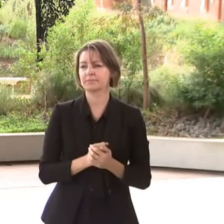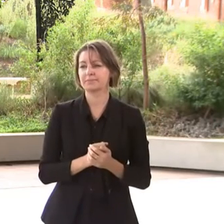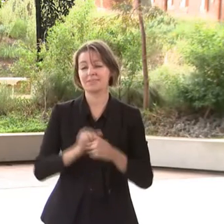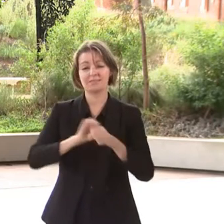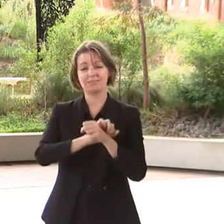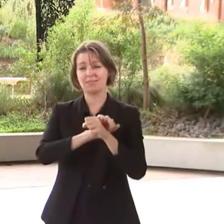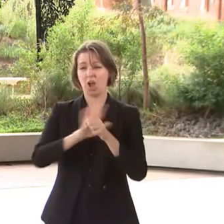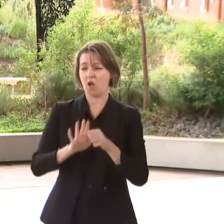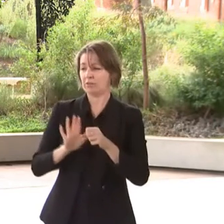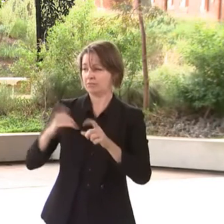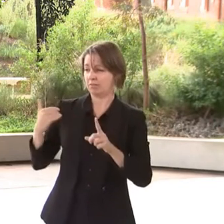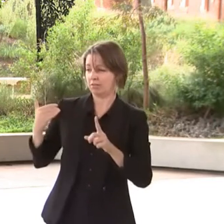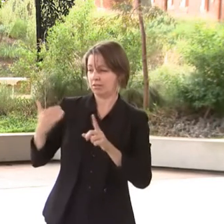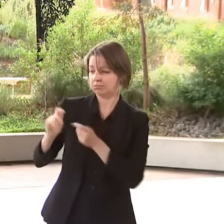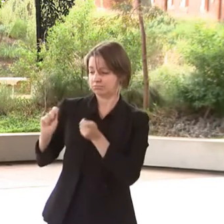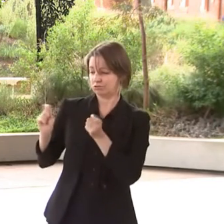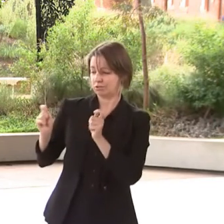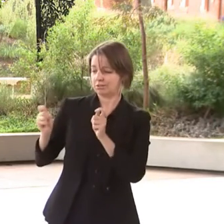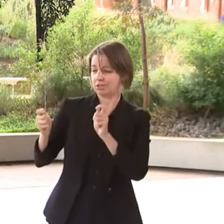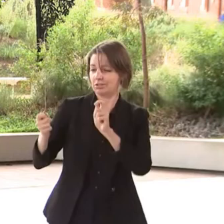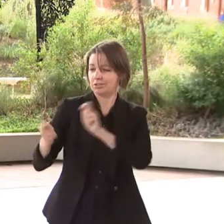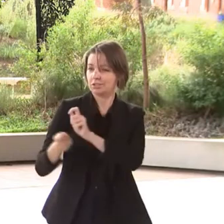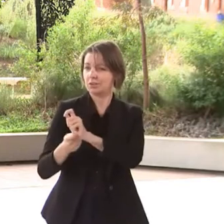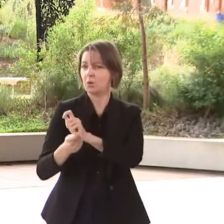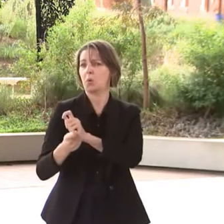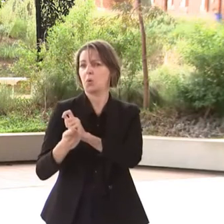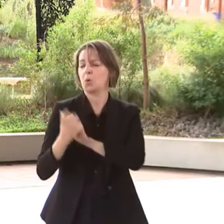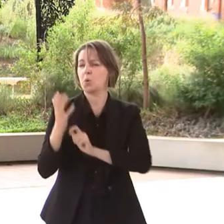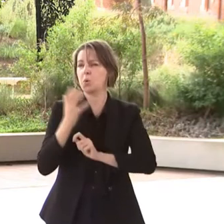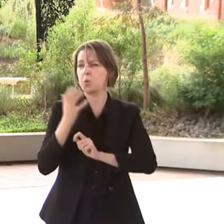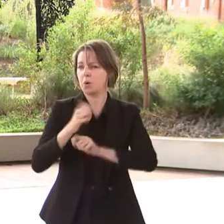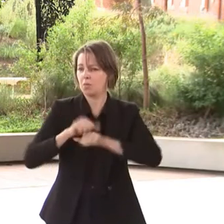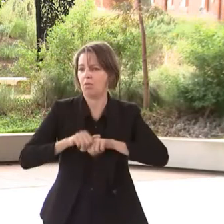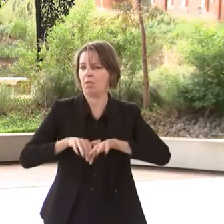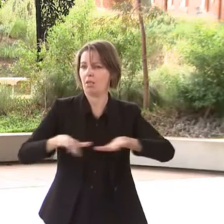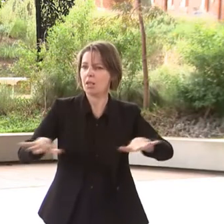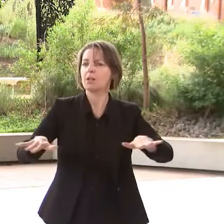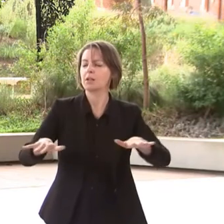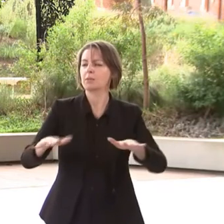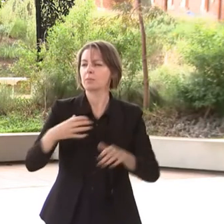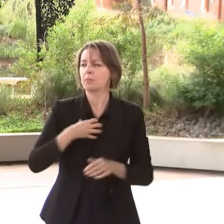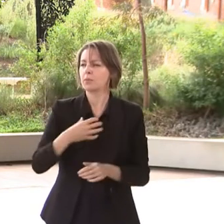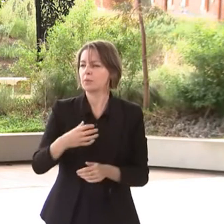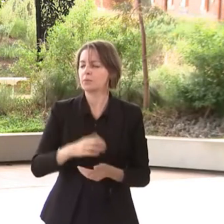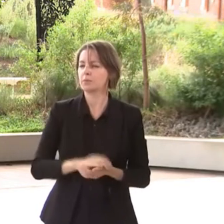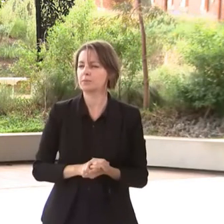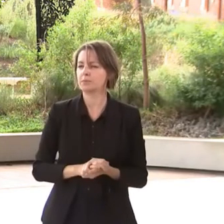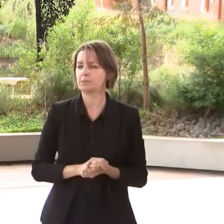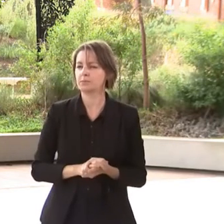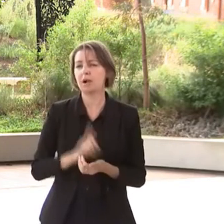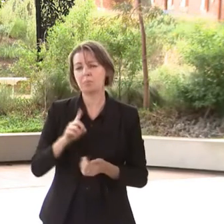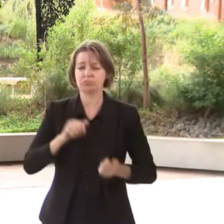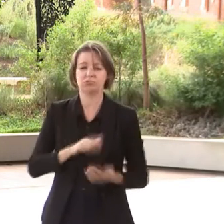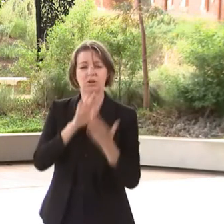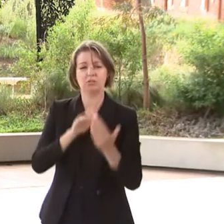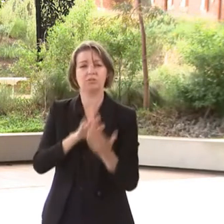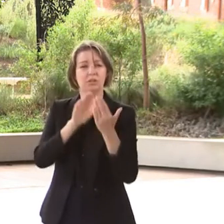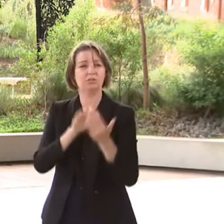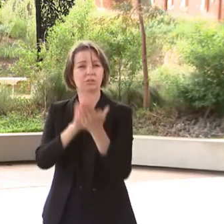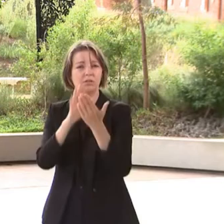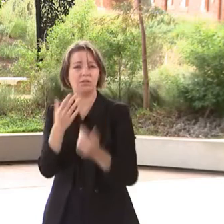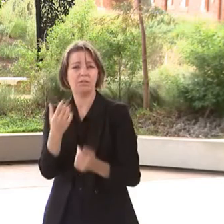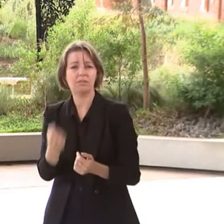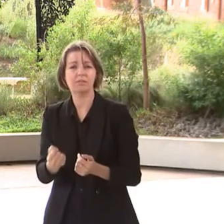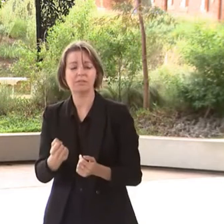it creates its unique challenges. But challenges that are so much better to be facing